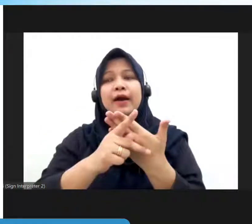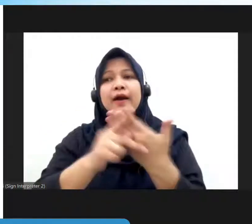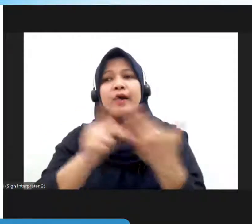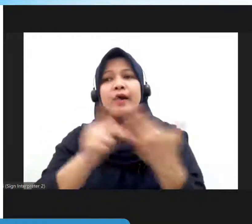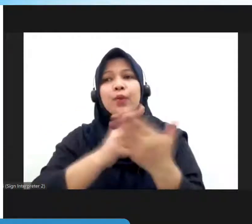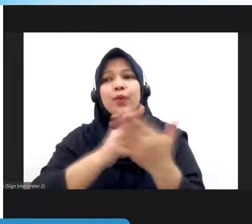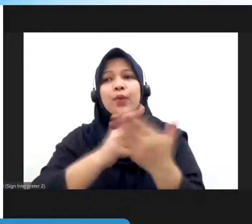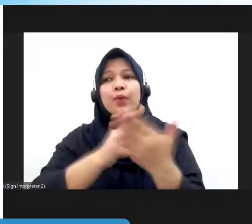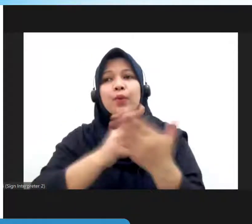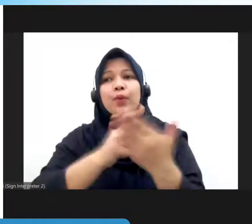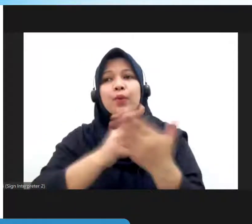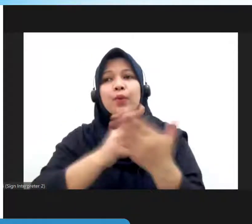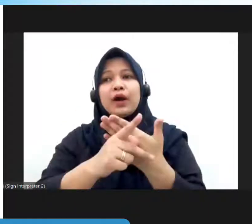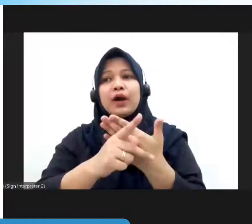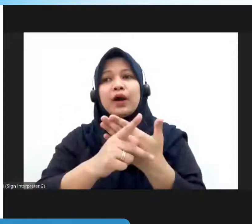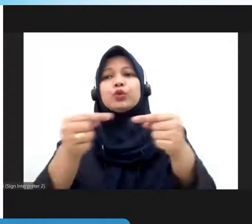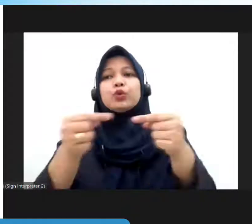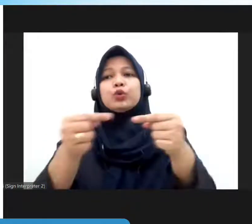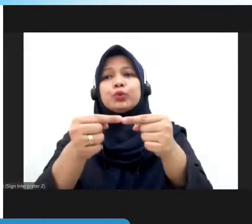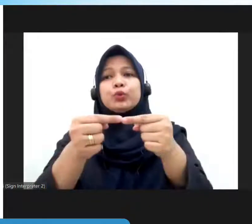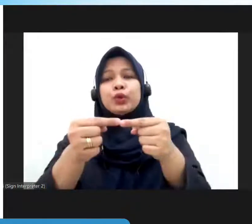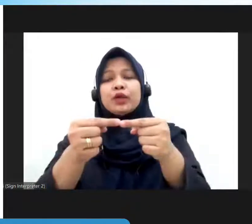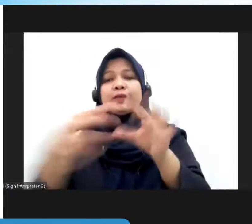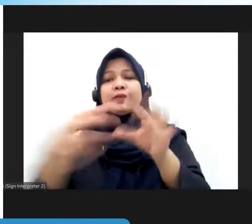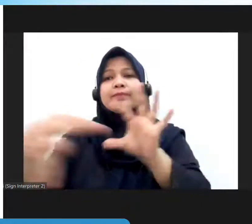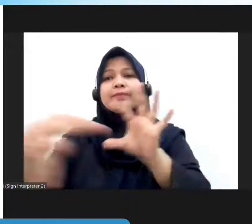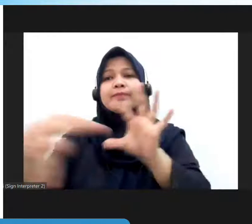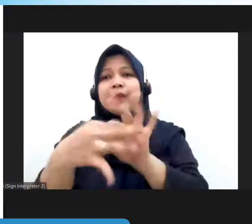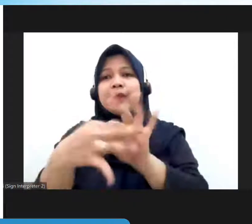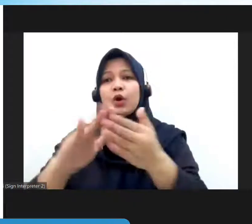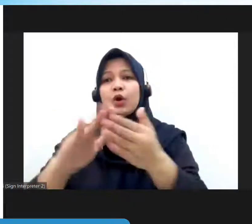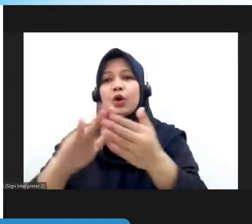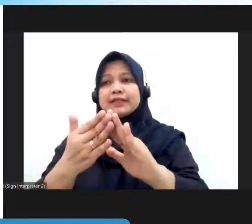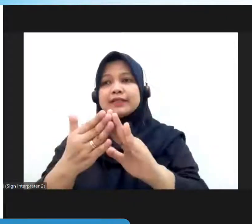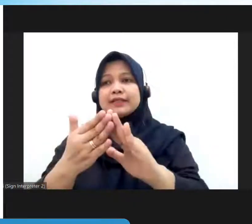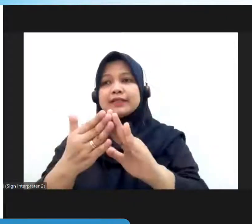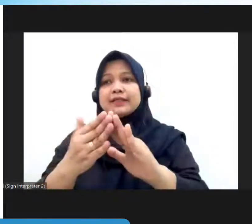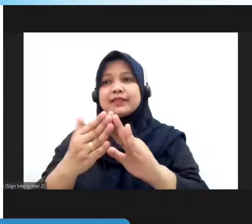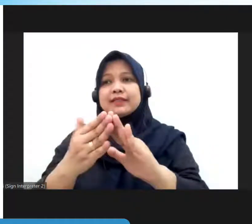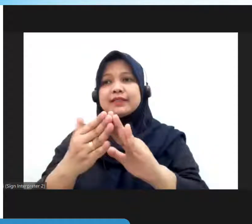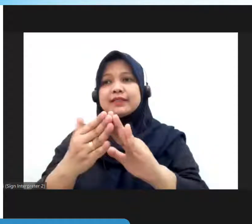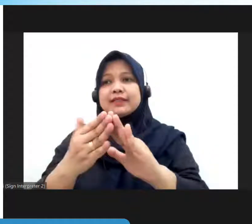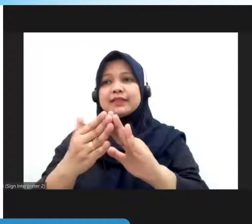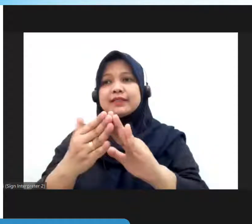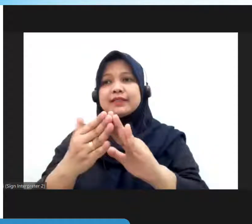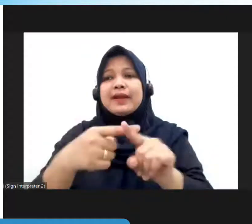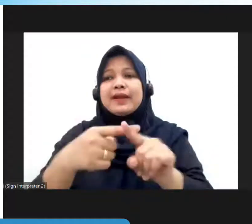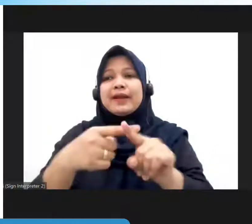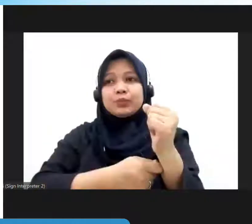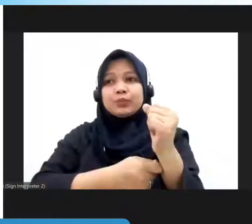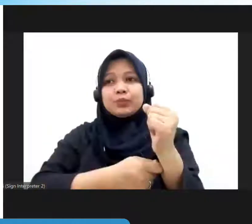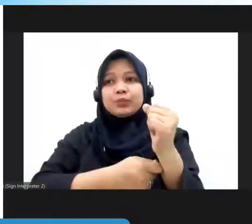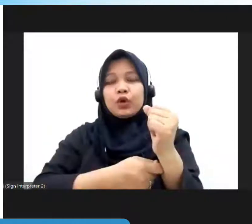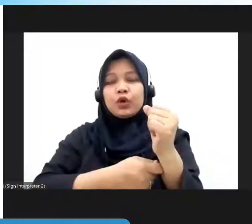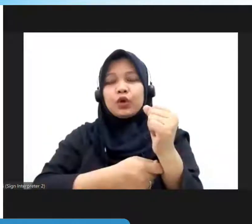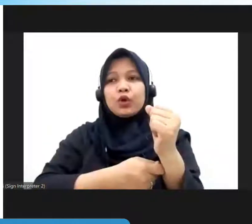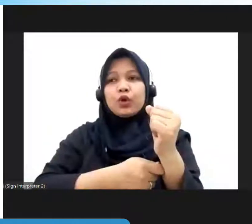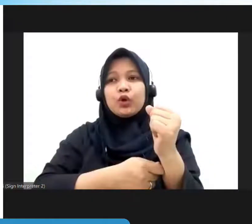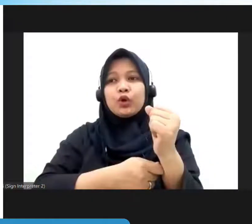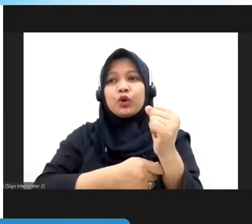intended communities so they can in turn respond to better, like they can respond